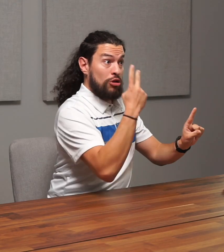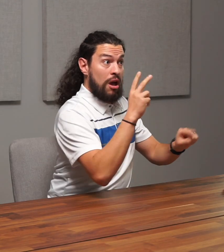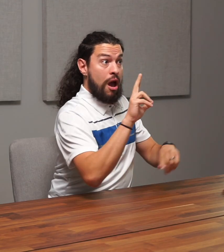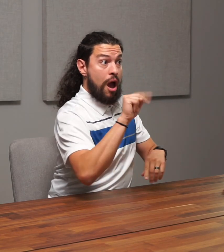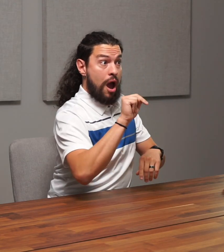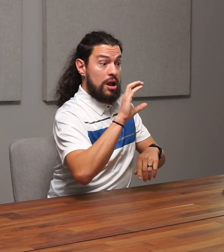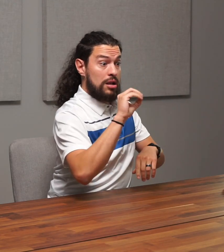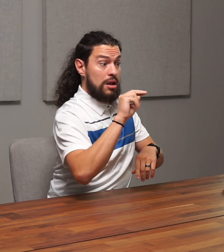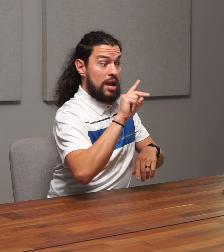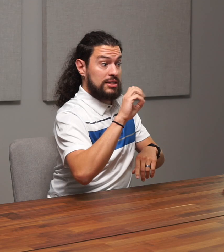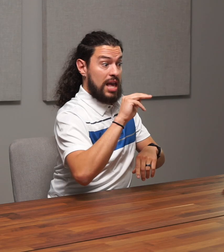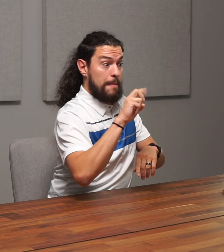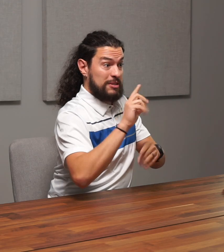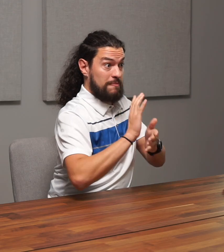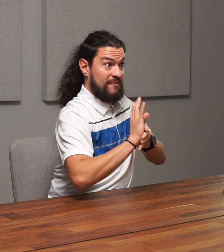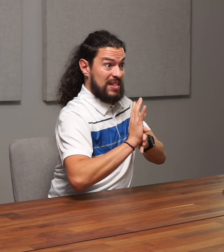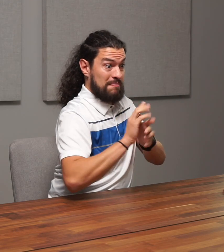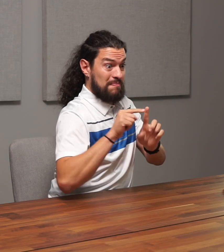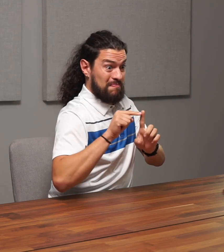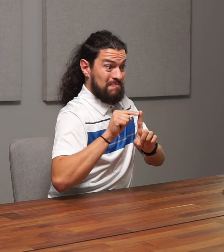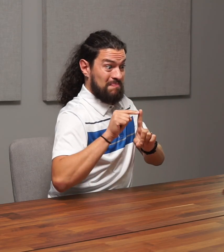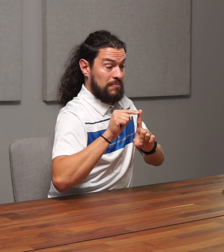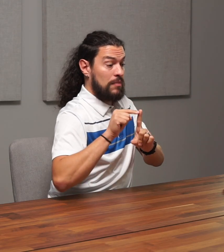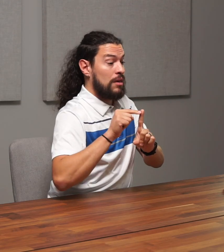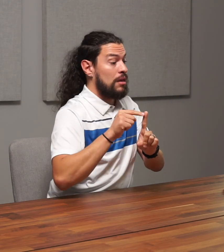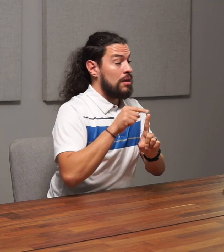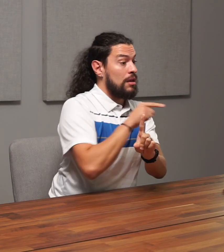doing some sign dubs right now so that movie uncondemned